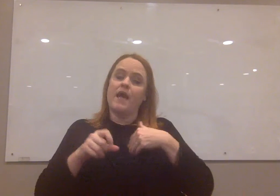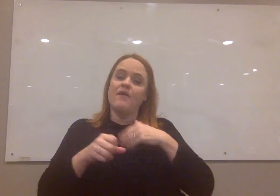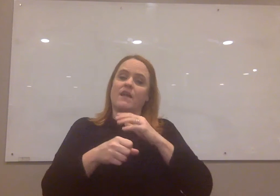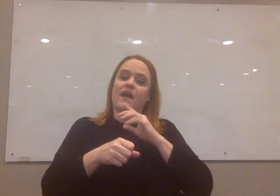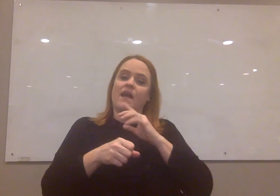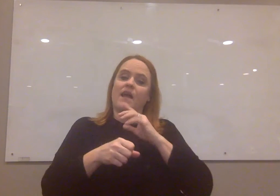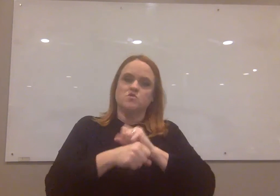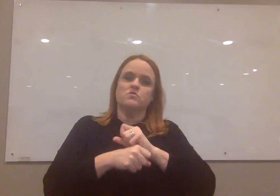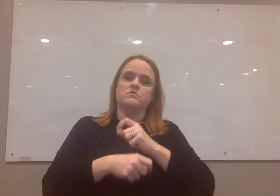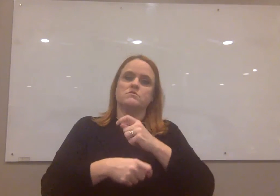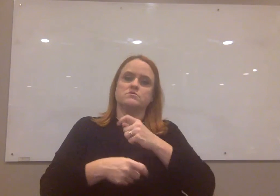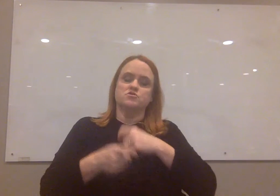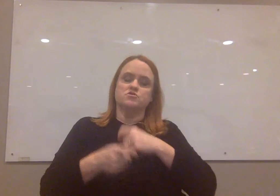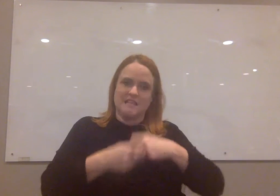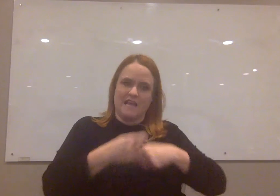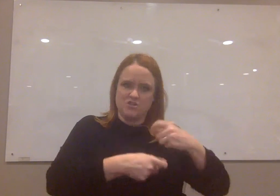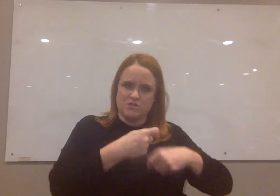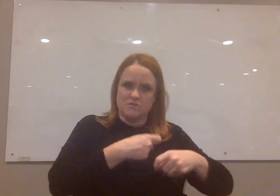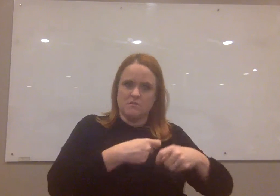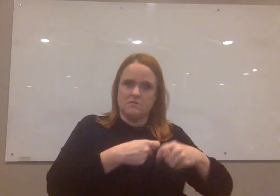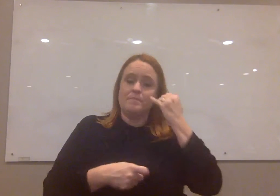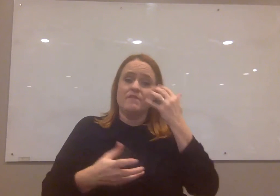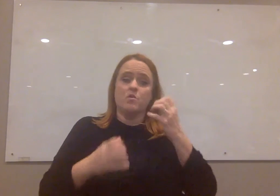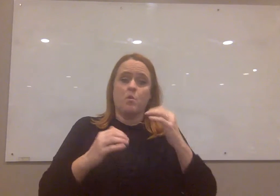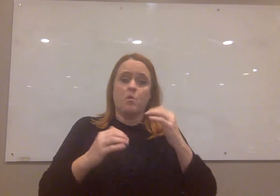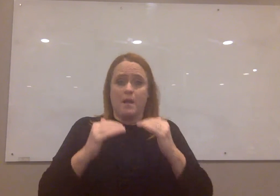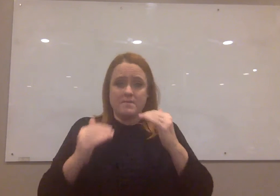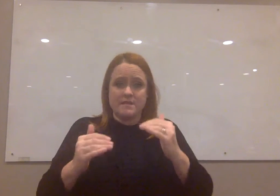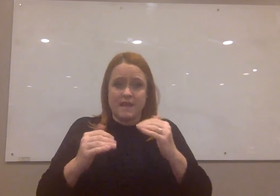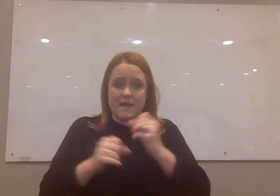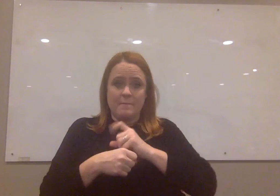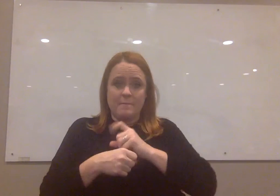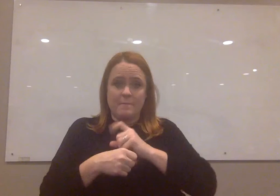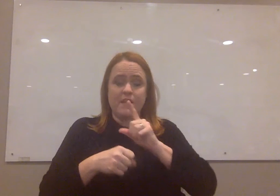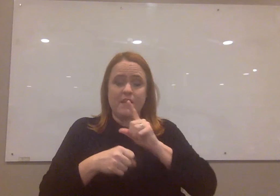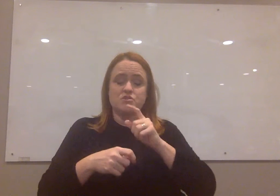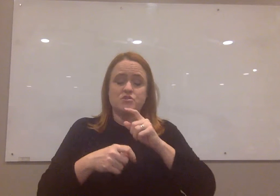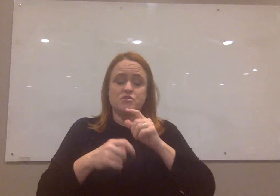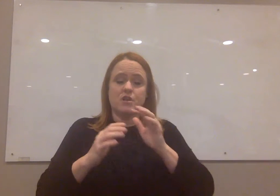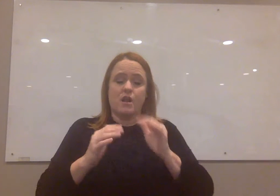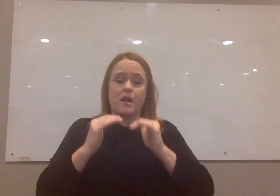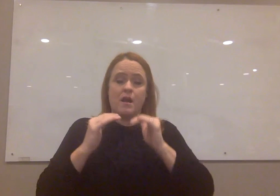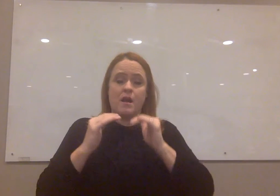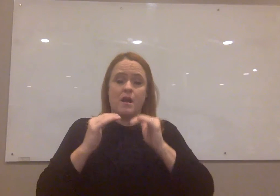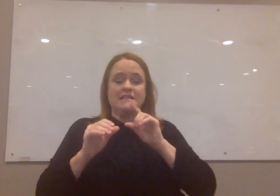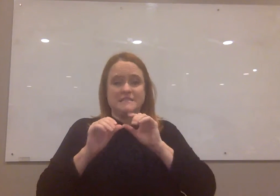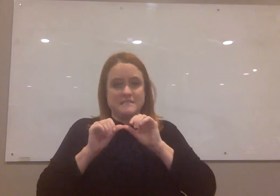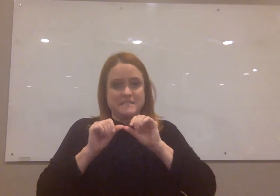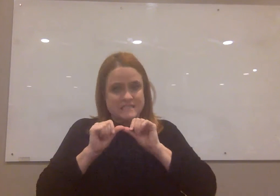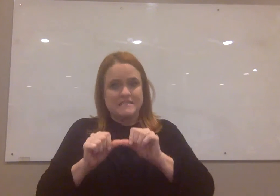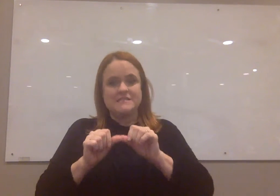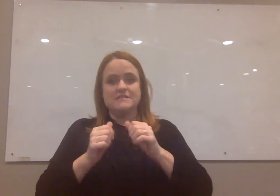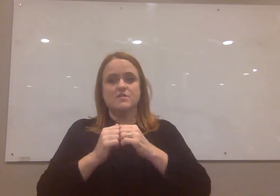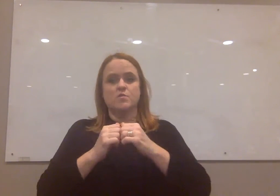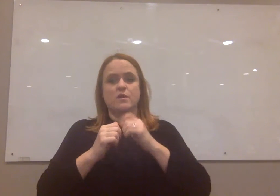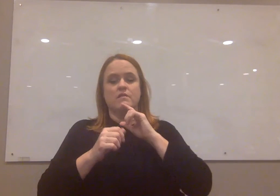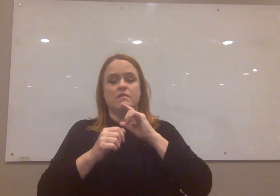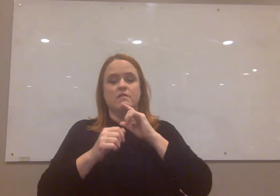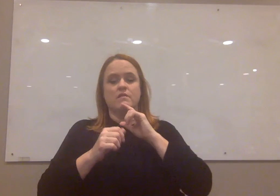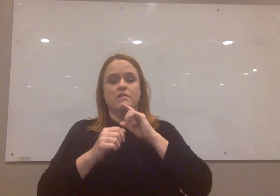do, like updates and you want to make sure that the update is consistent with the initial read state, you can do that with Amnesia because you pass an